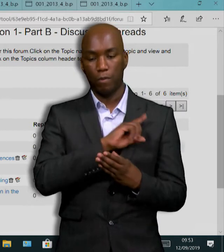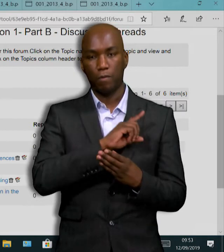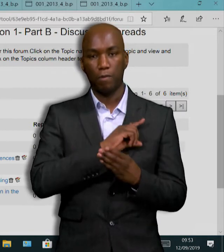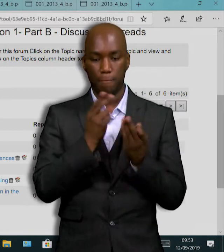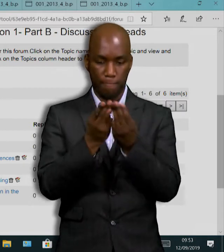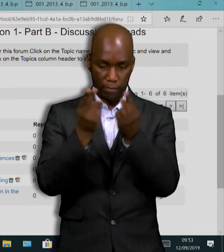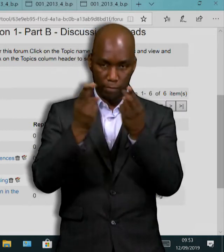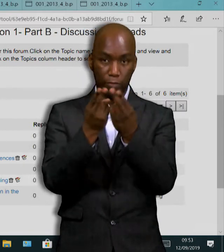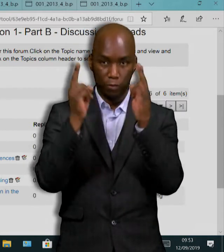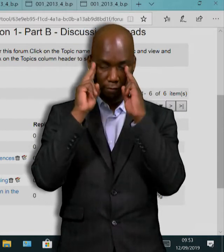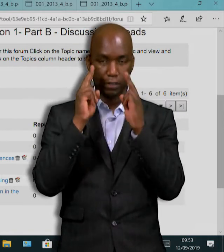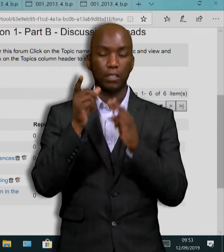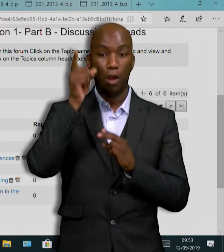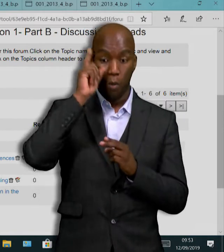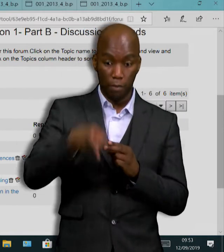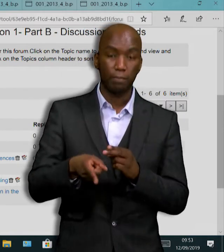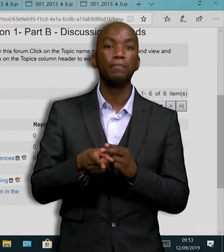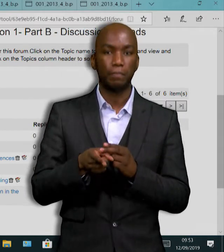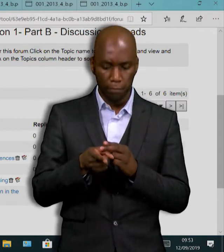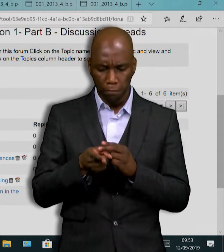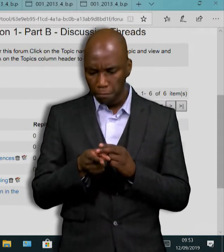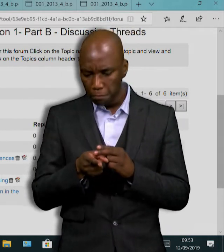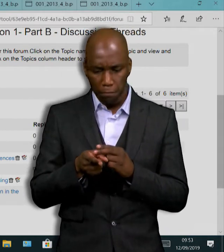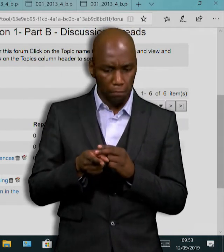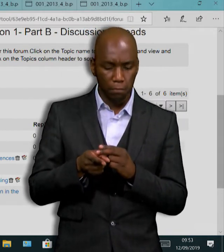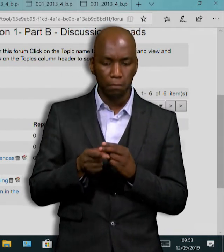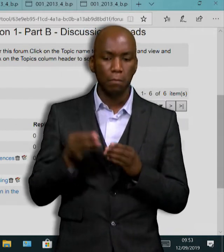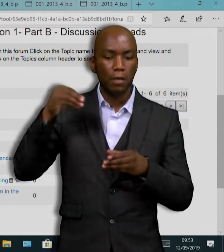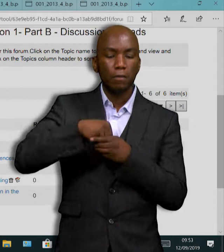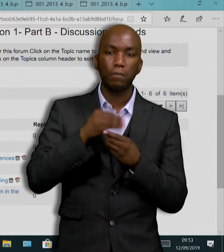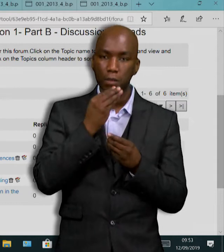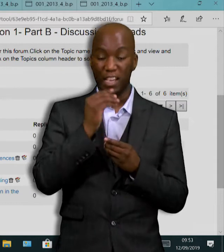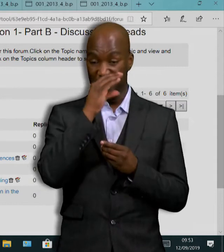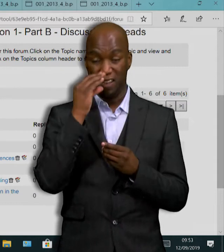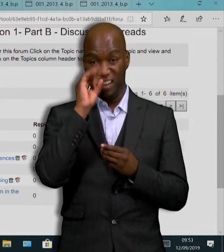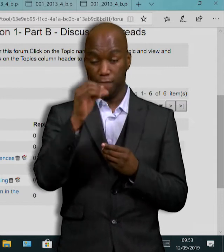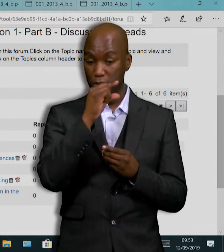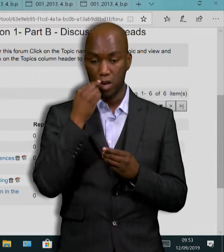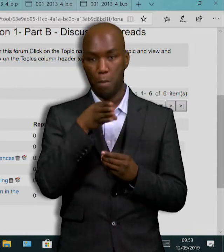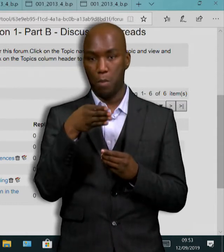level of interaction on each of these discussion threads.